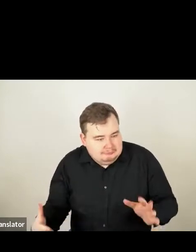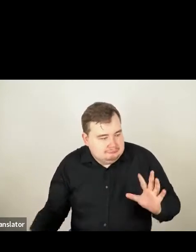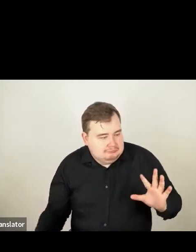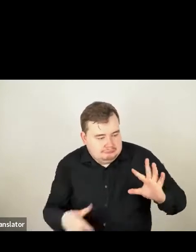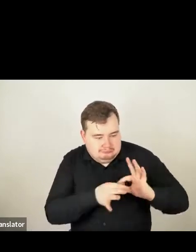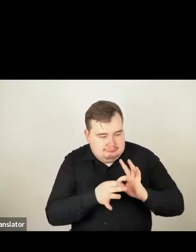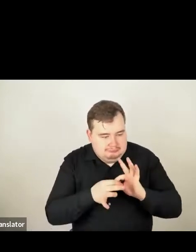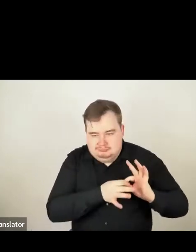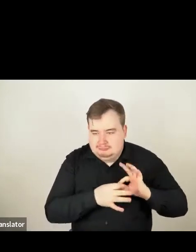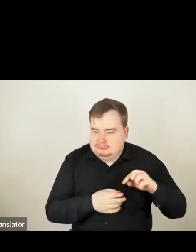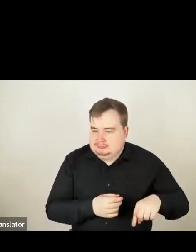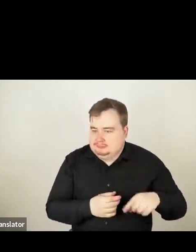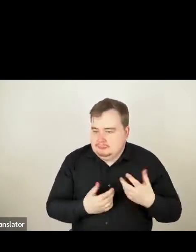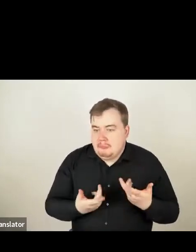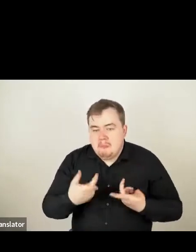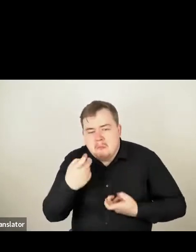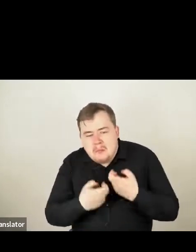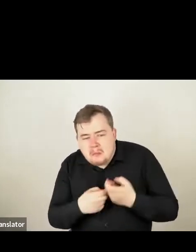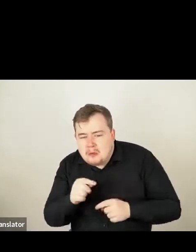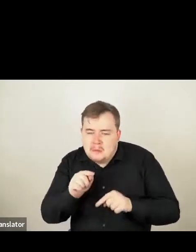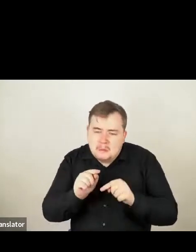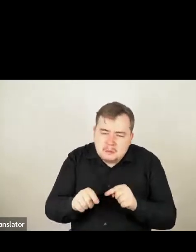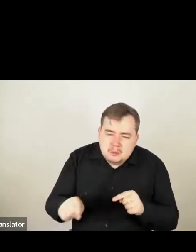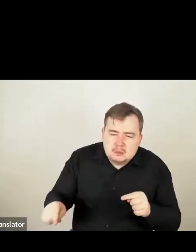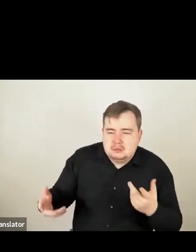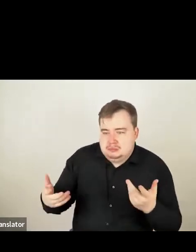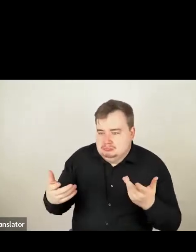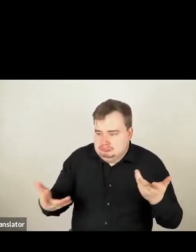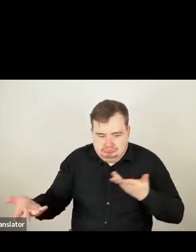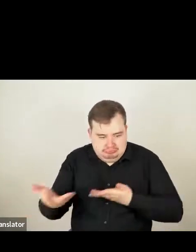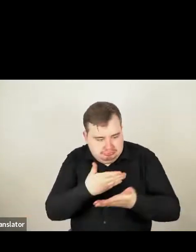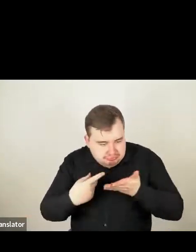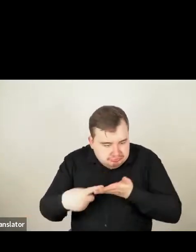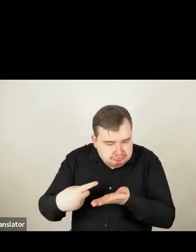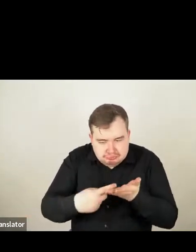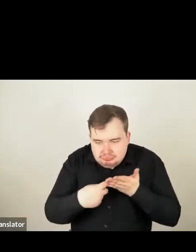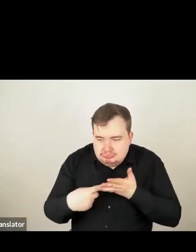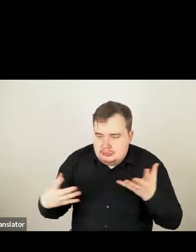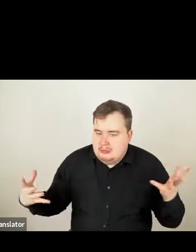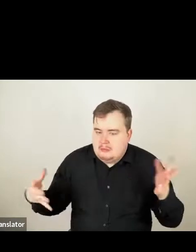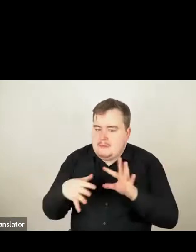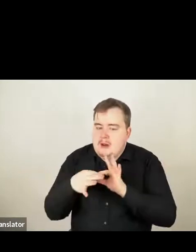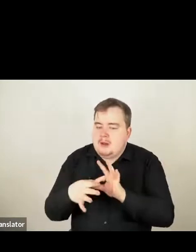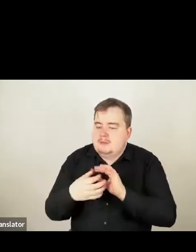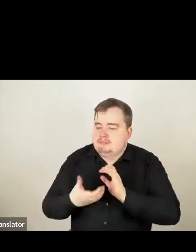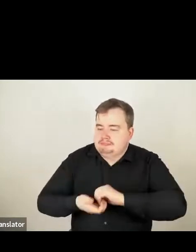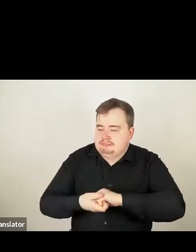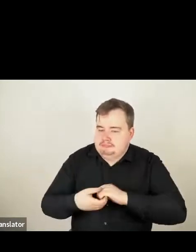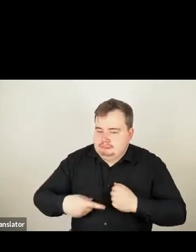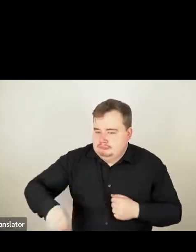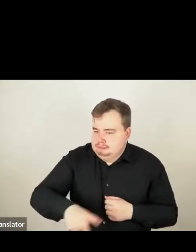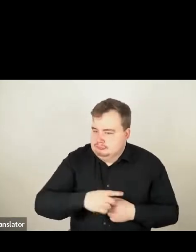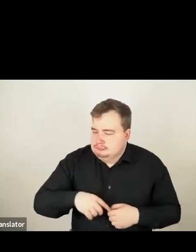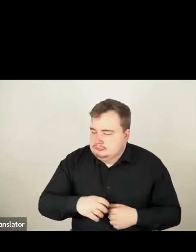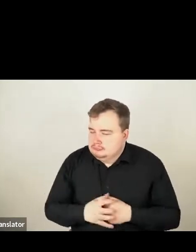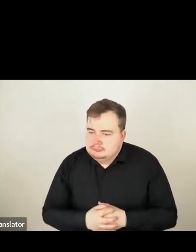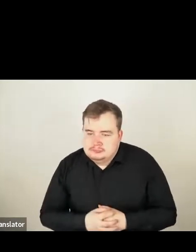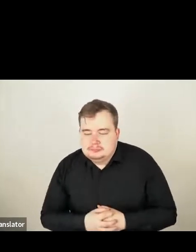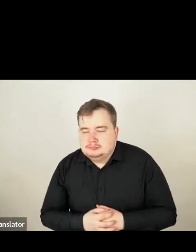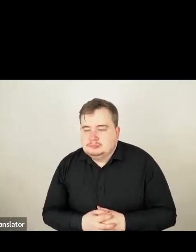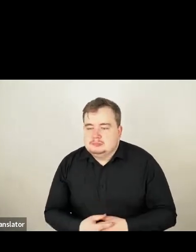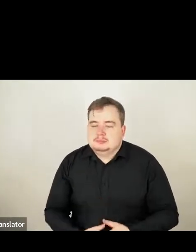started in the political parties that do present the candidates for those who will be the future